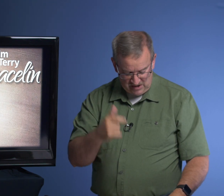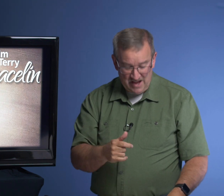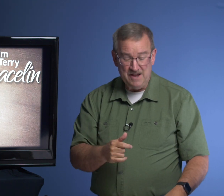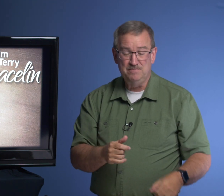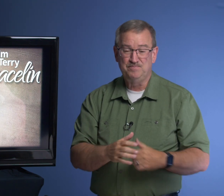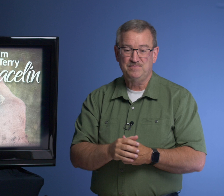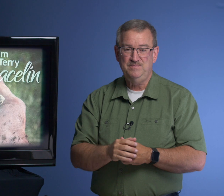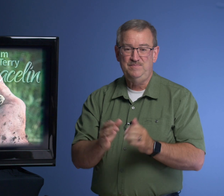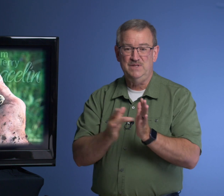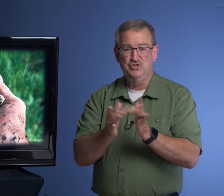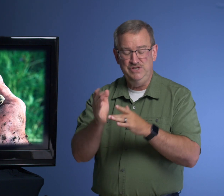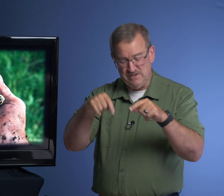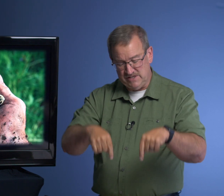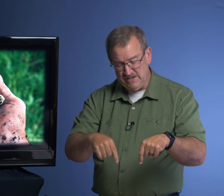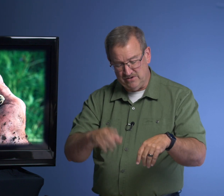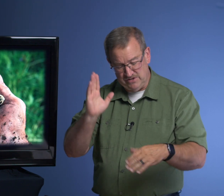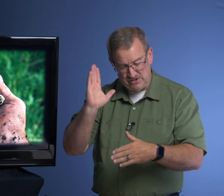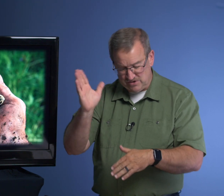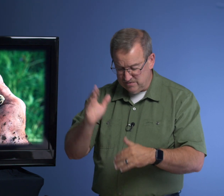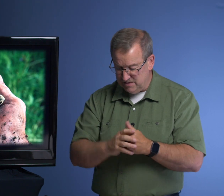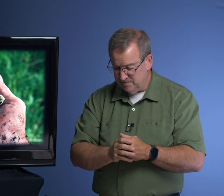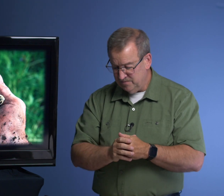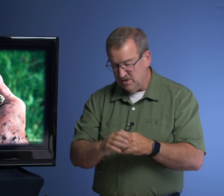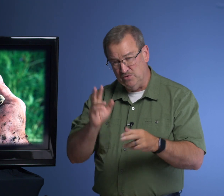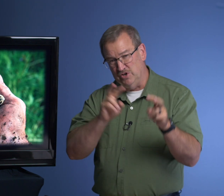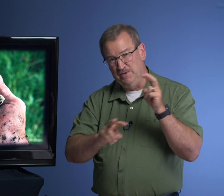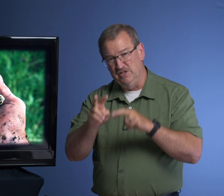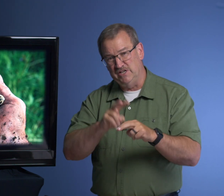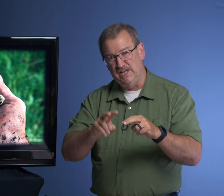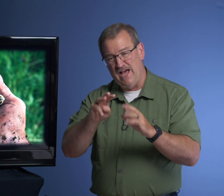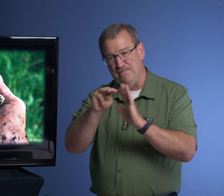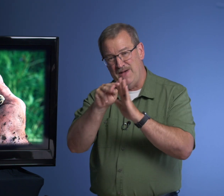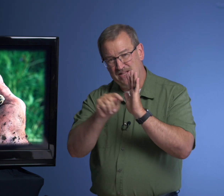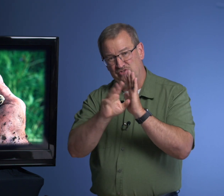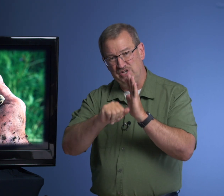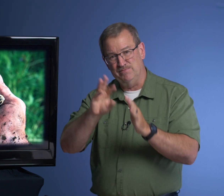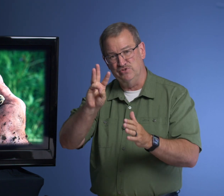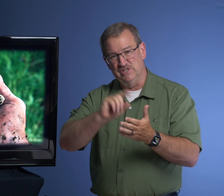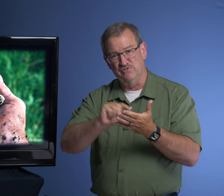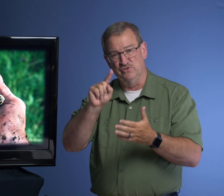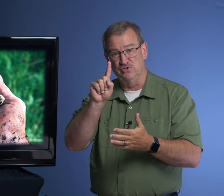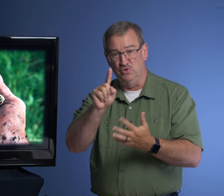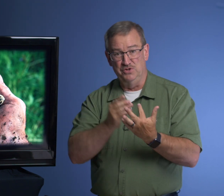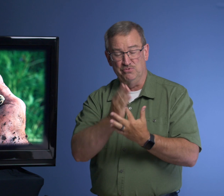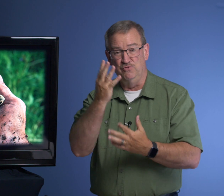today, Jesus, here on this sermon, we're going to be looking at Matthew chapter 6, verses 1 through